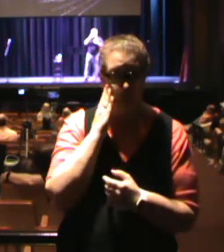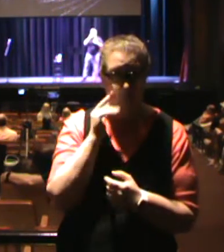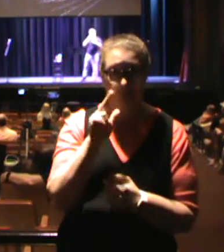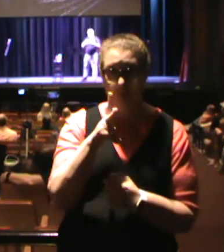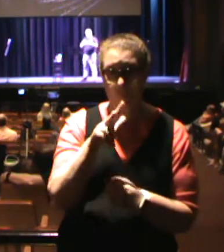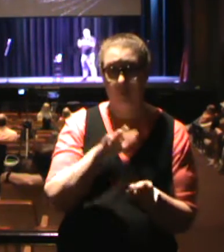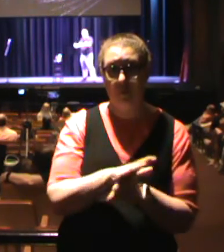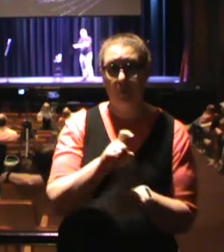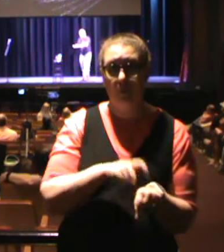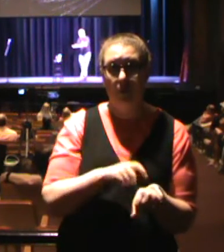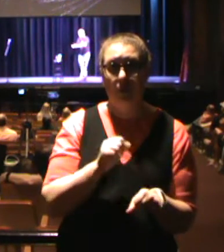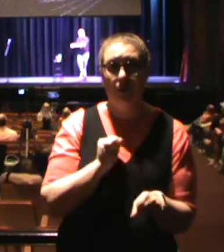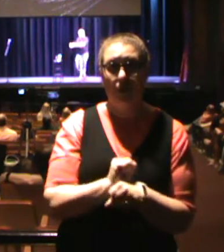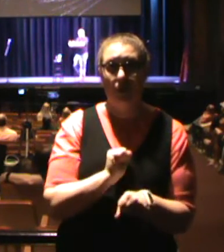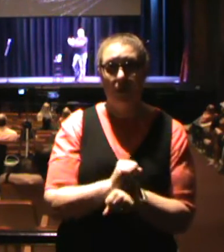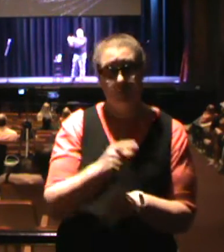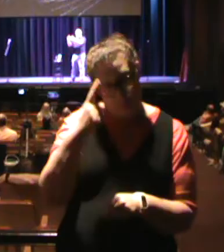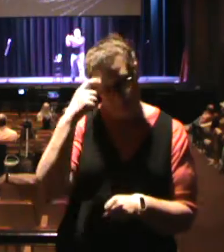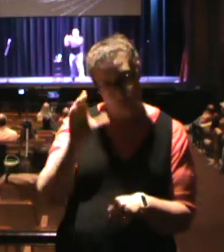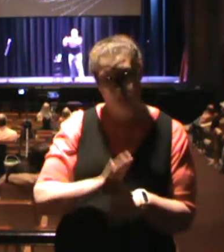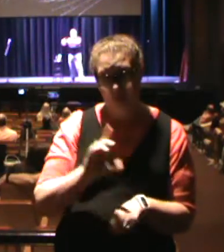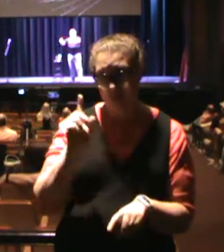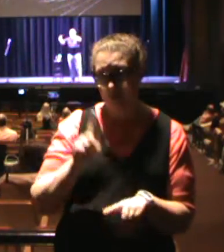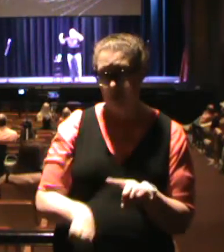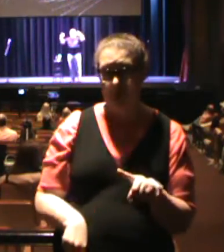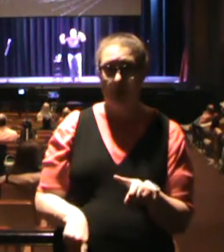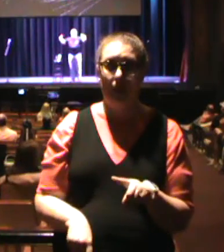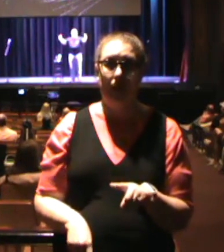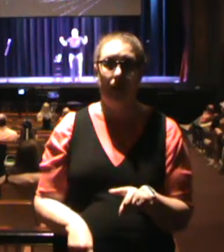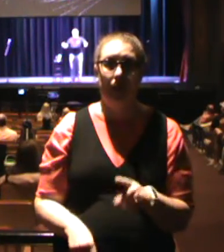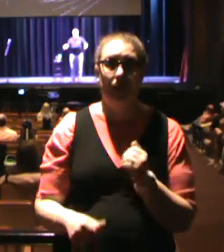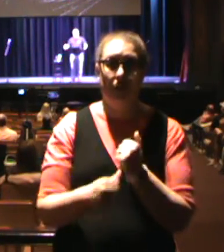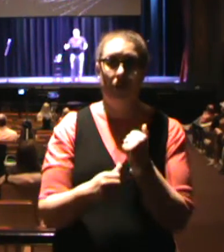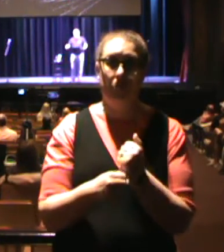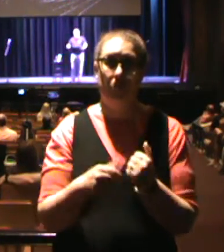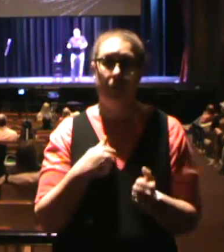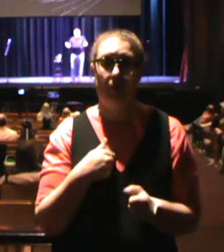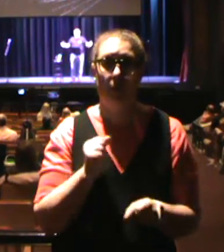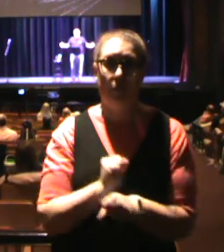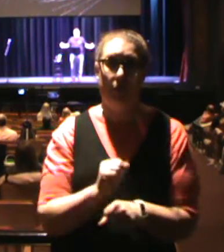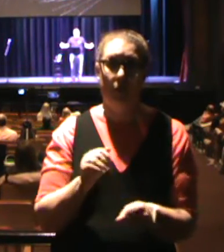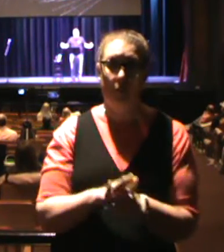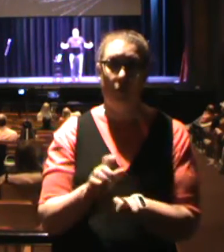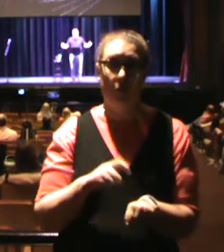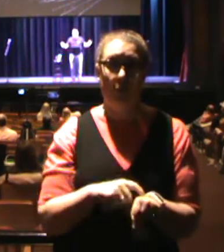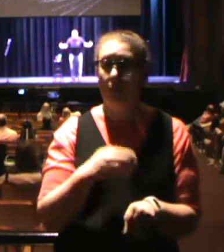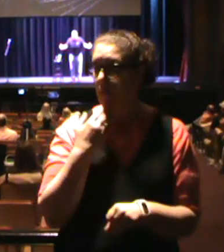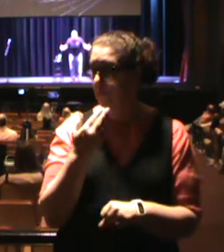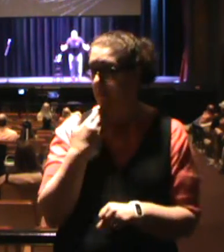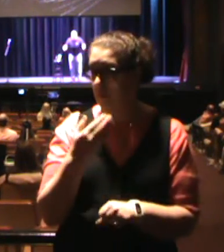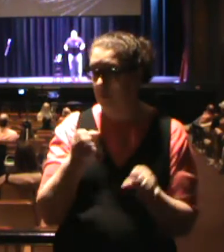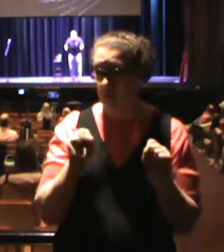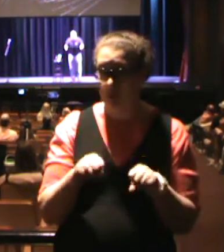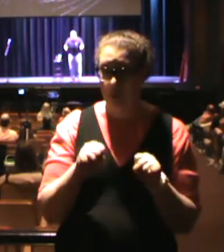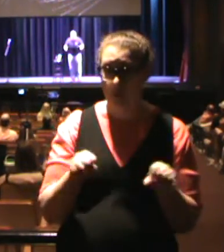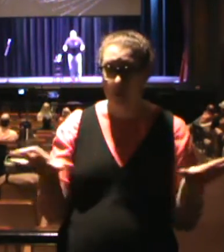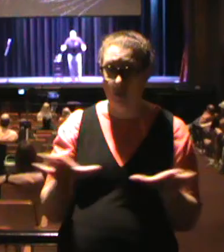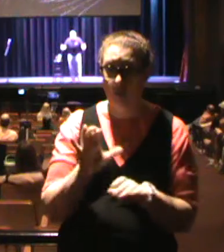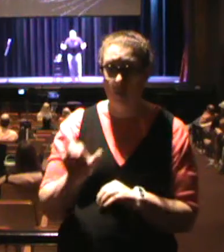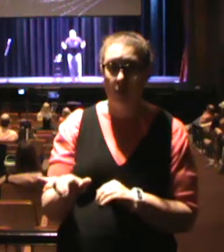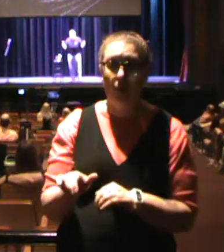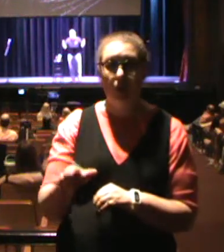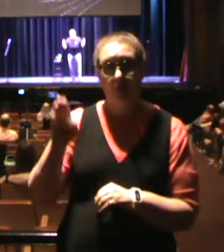jobs because the church cannot support me doing this full-time. I'm thankful that I'm able to do that. I'm thankful